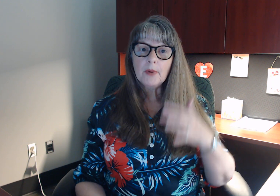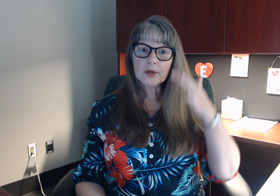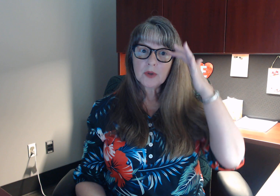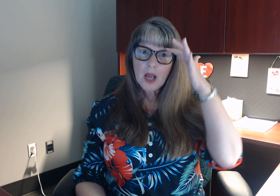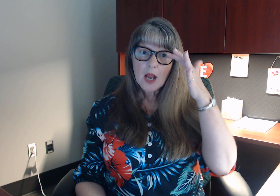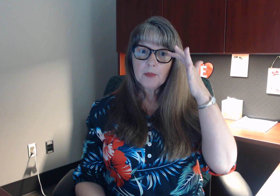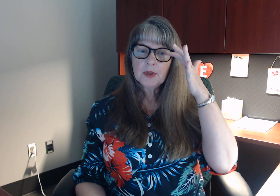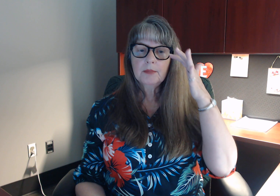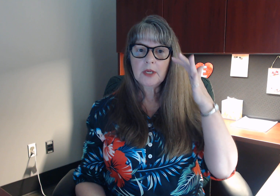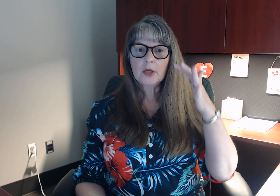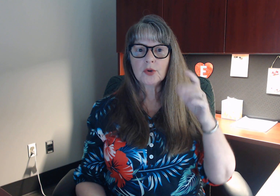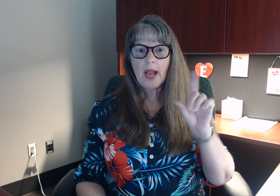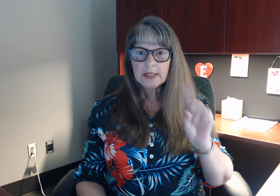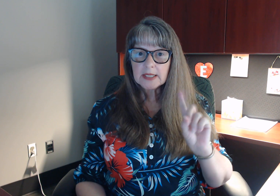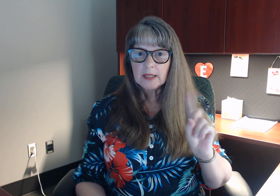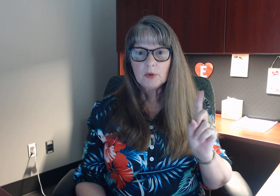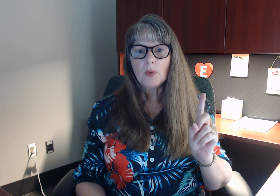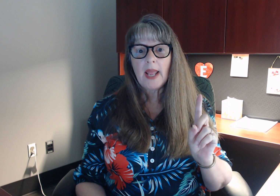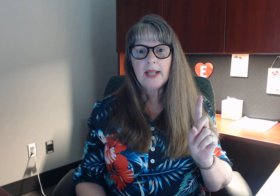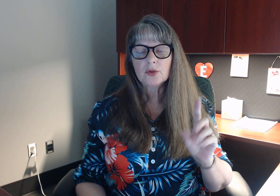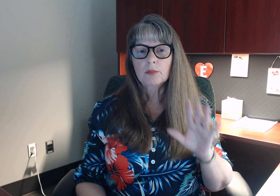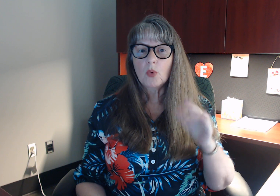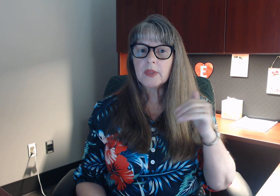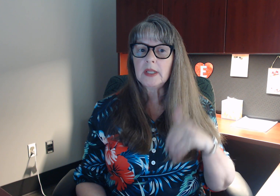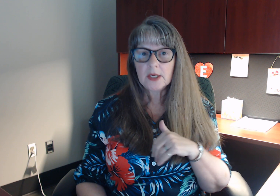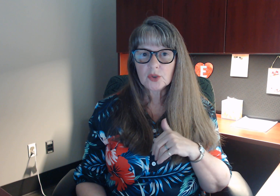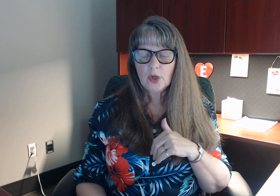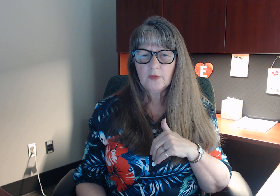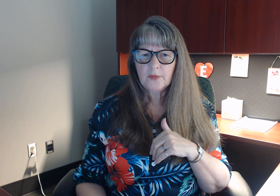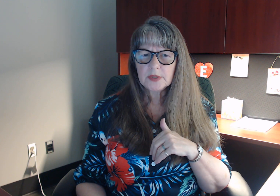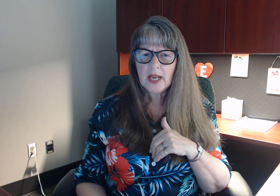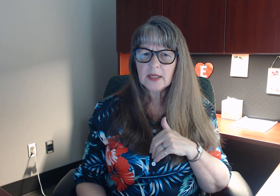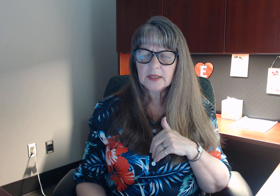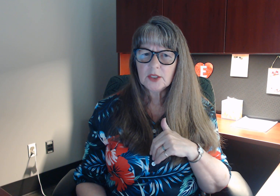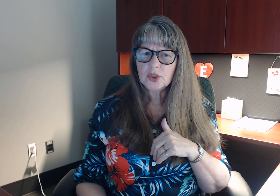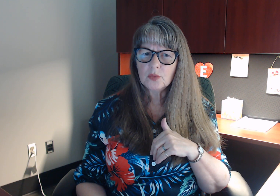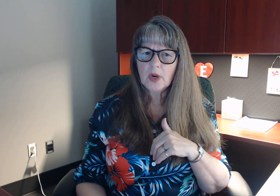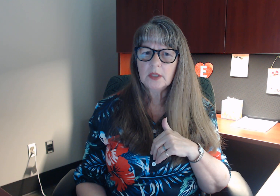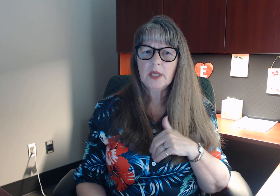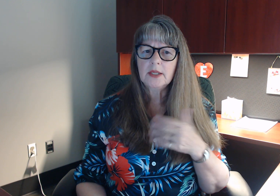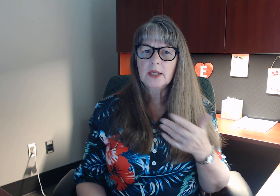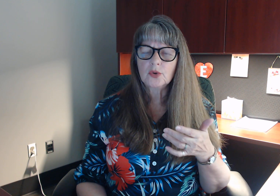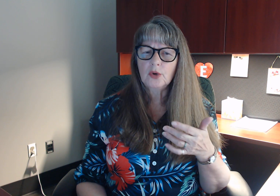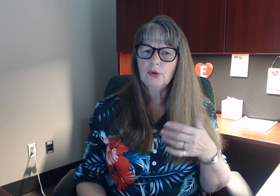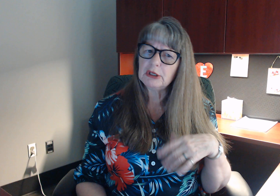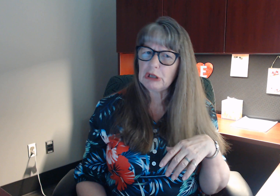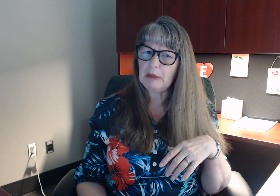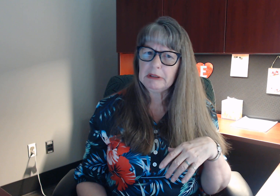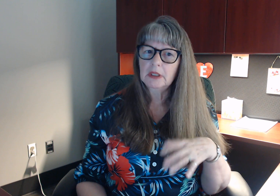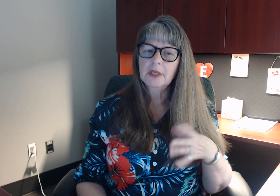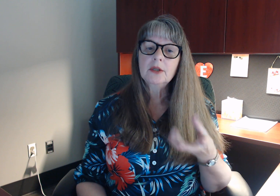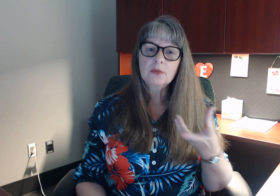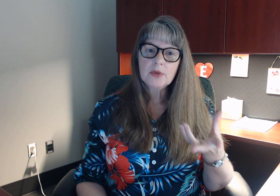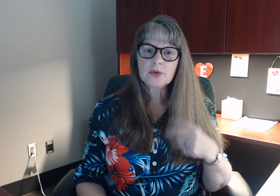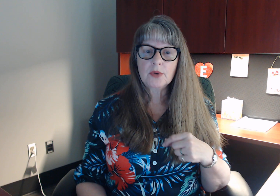are up because you're asking them, you want to answer more than a yes or no. If it was down like this, you'd want a yes or no. You like shopping? Yes or no. But